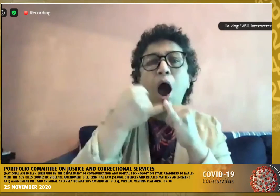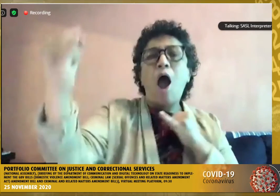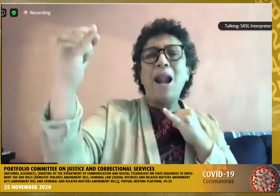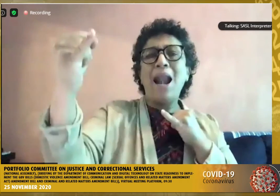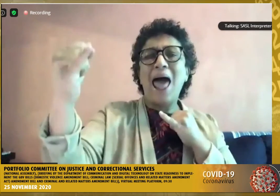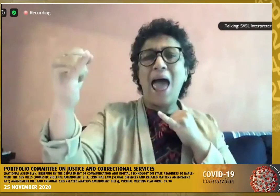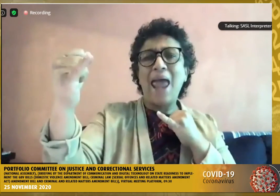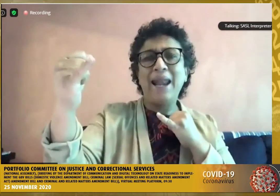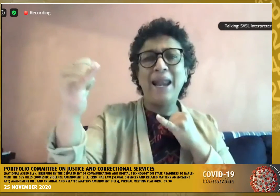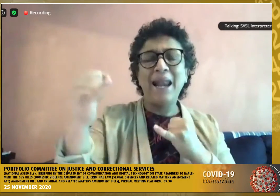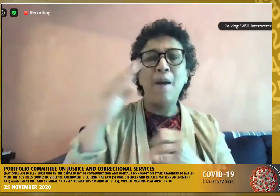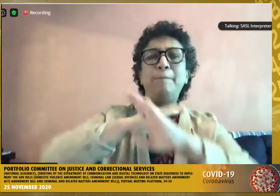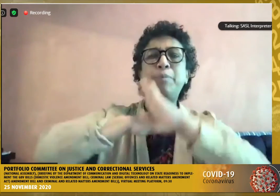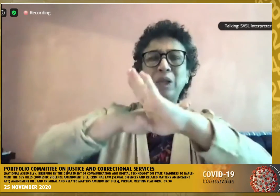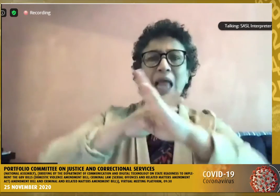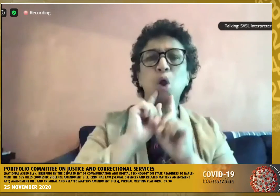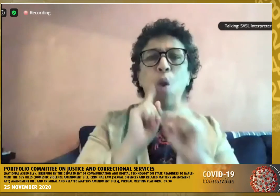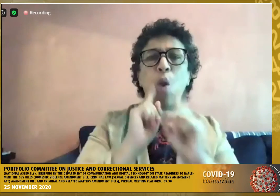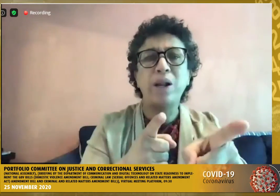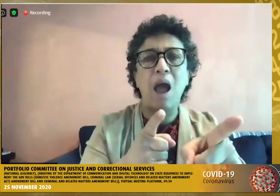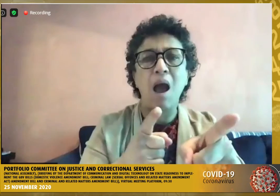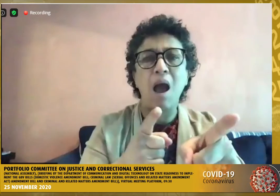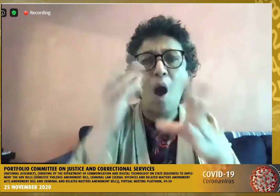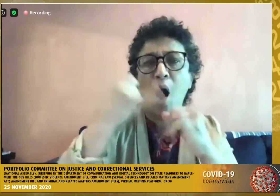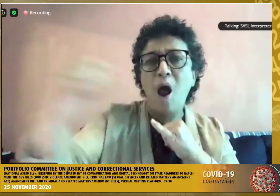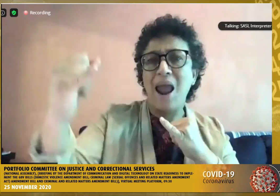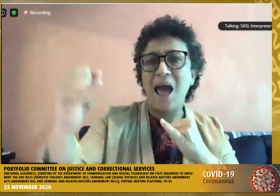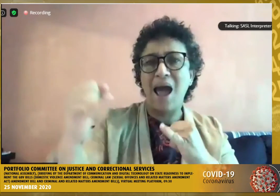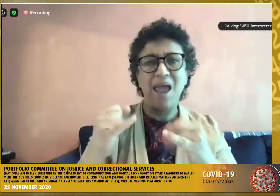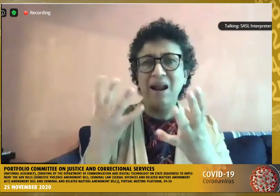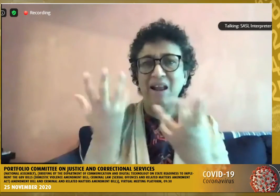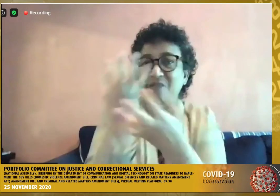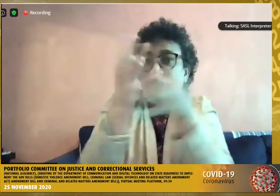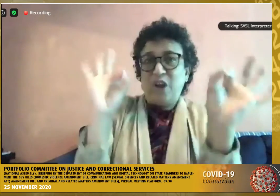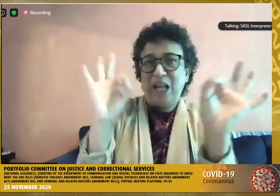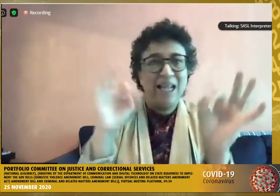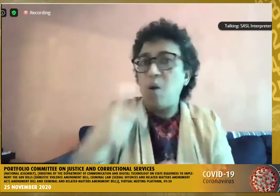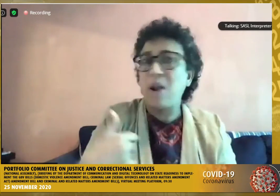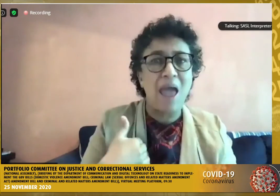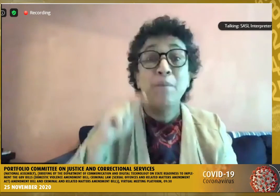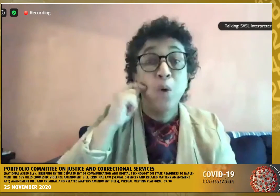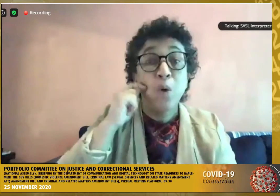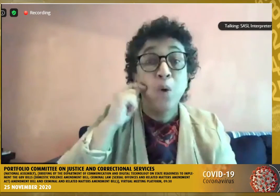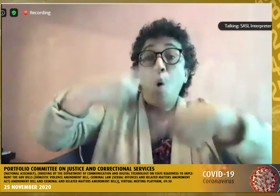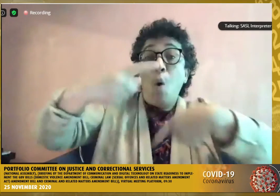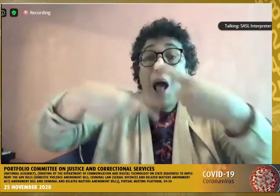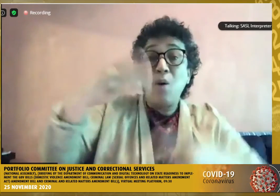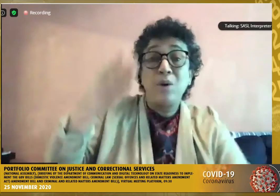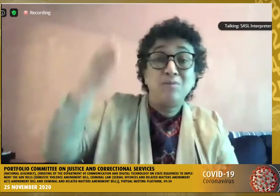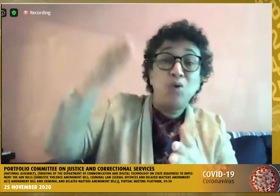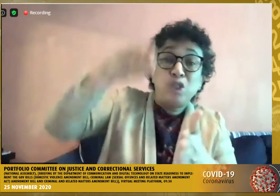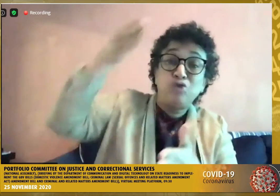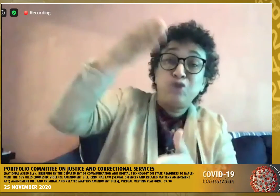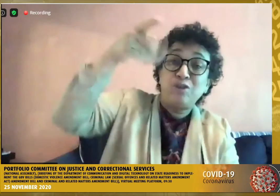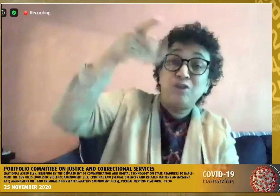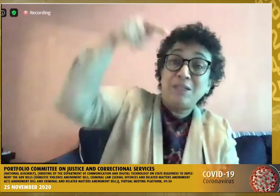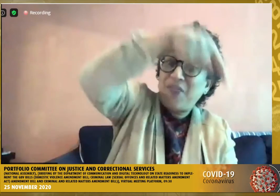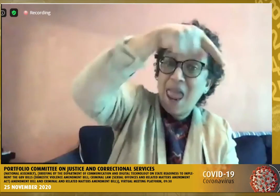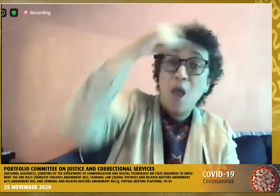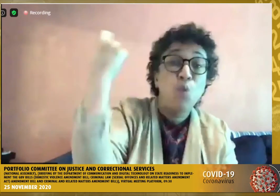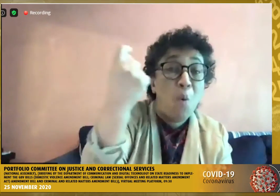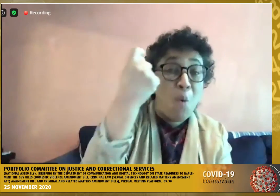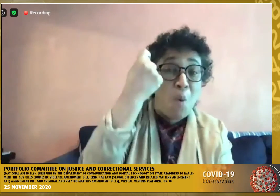I mean, the people in the rural areas do not have easy access to online, just online services. And